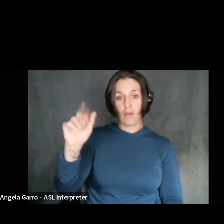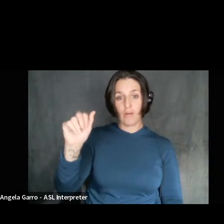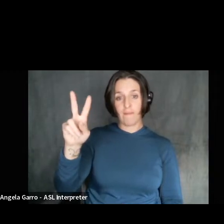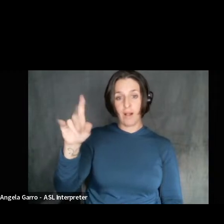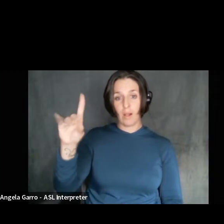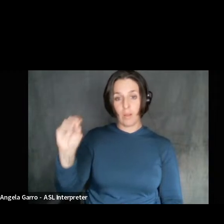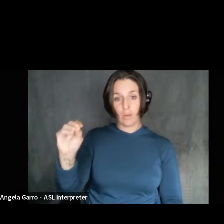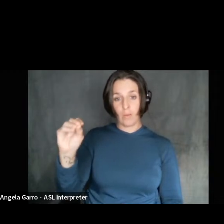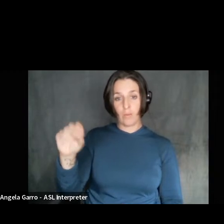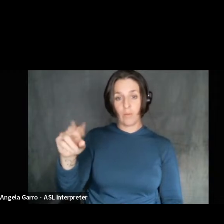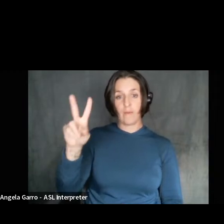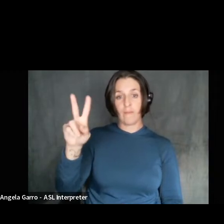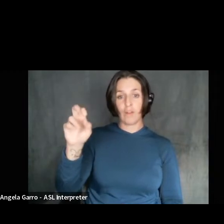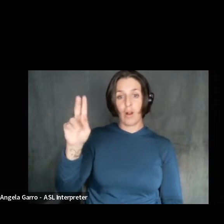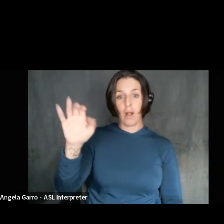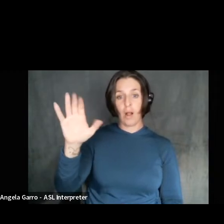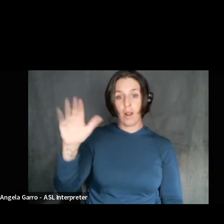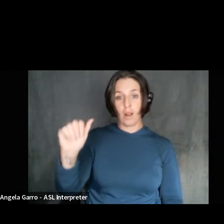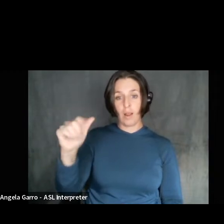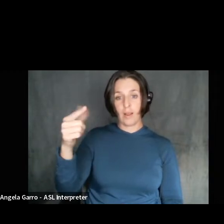Veronica Gasco,